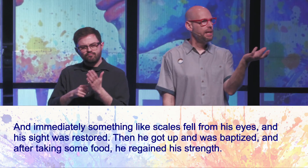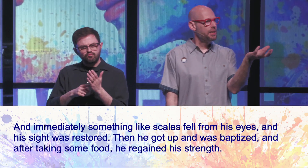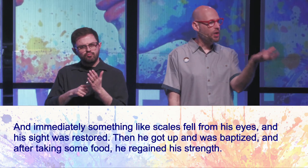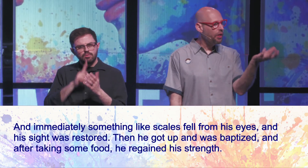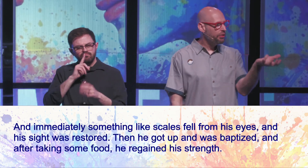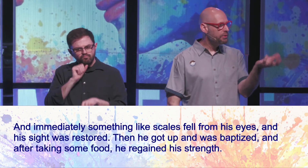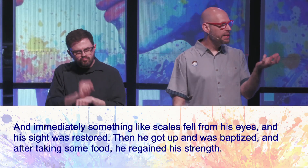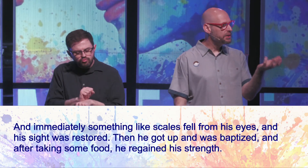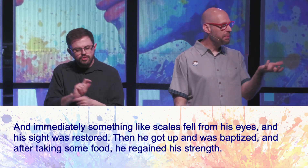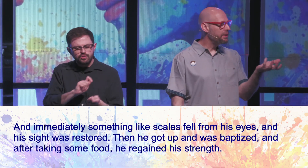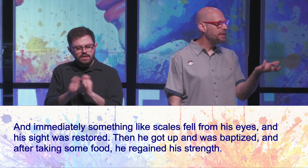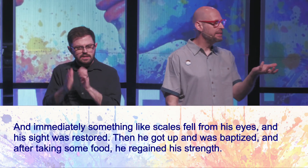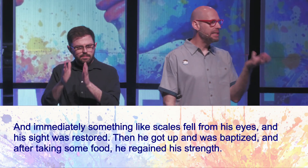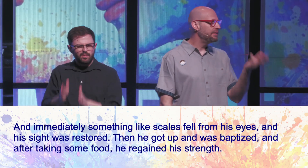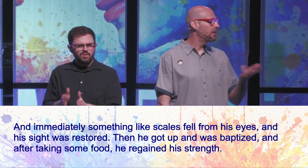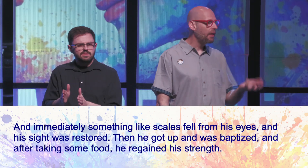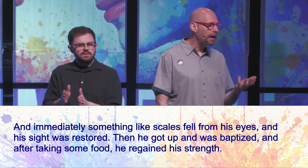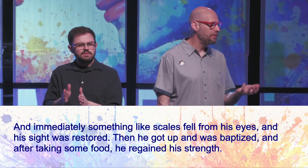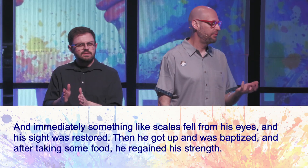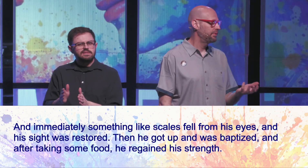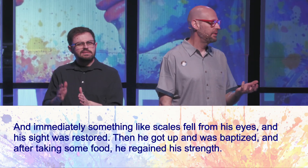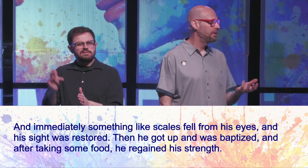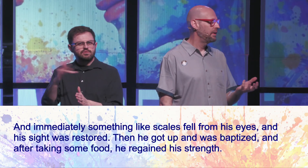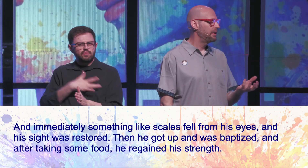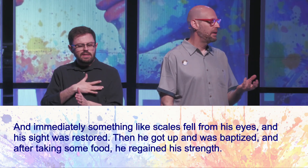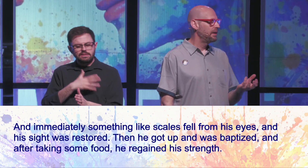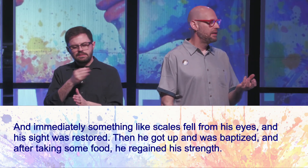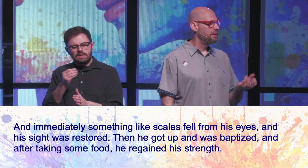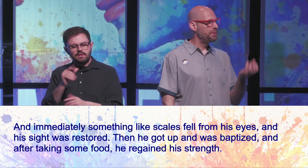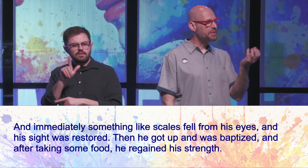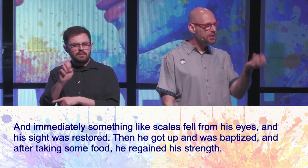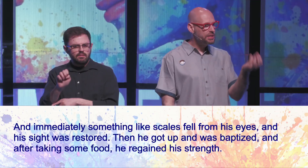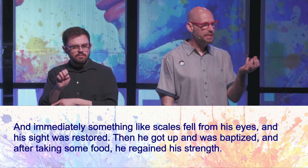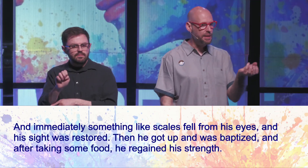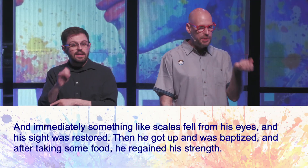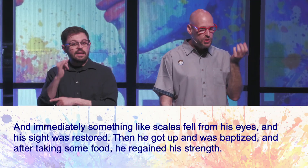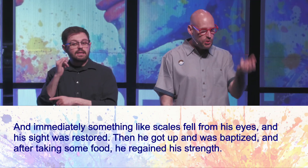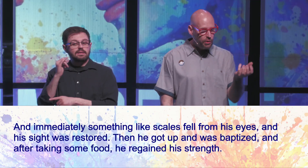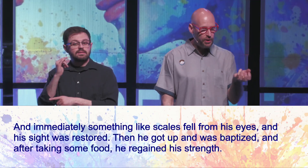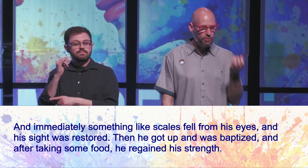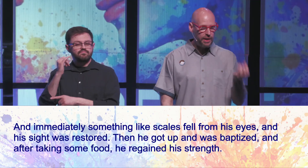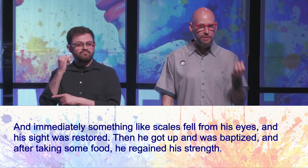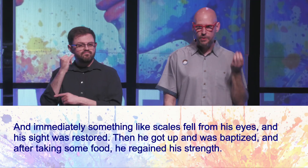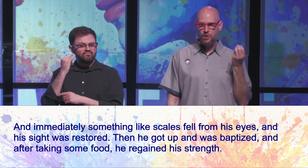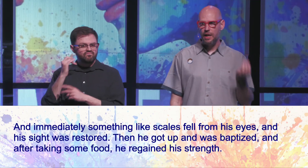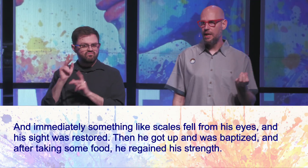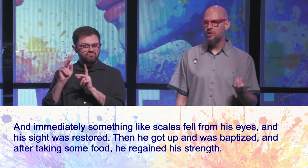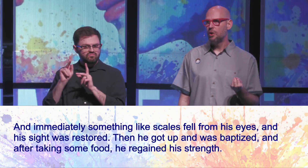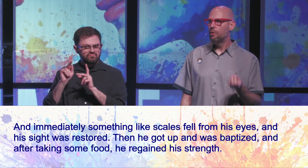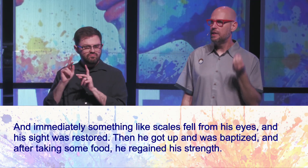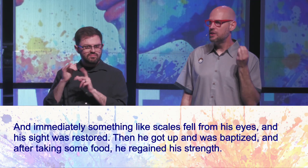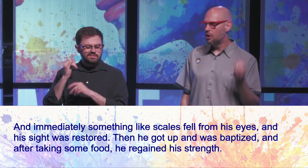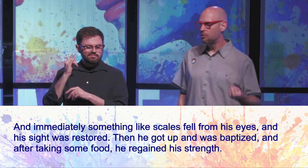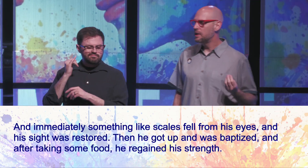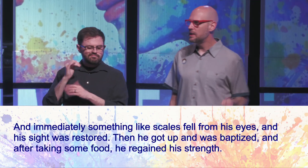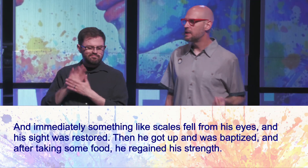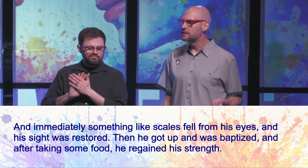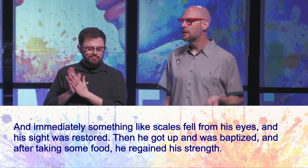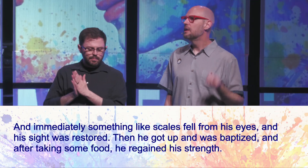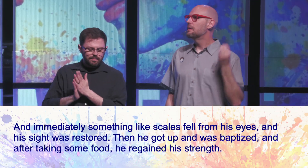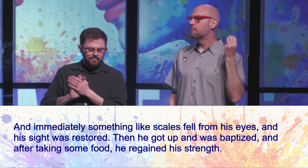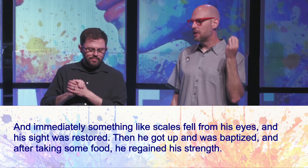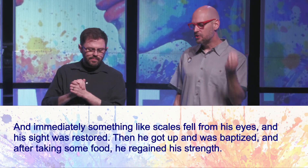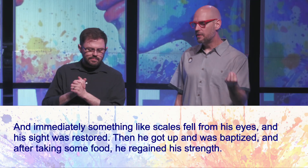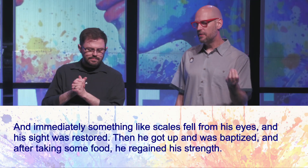has gone through an experience in their life that positions them in soil ready for change, what they don't need